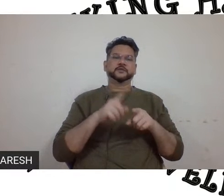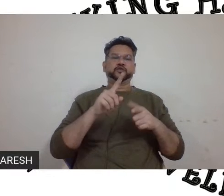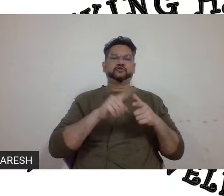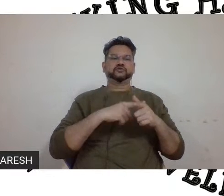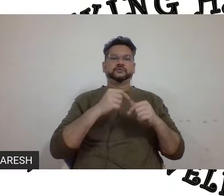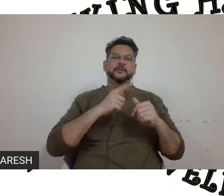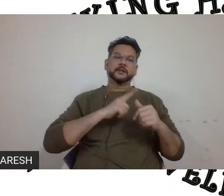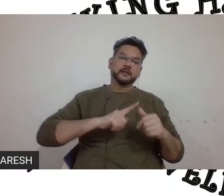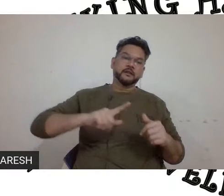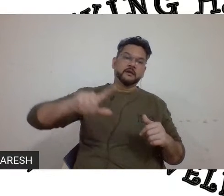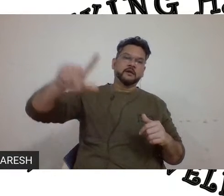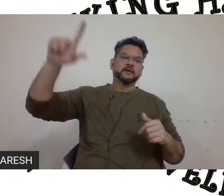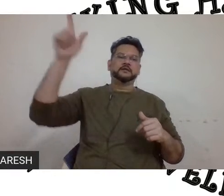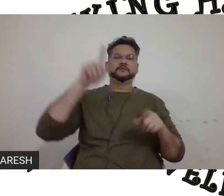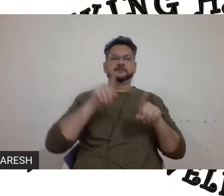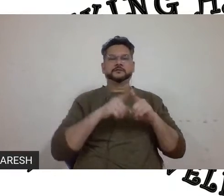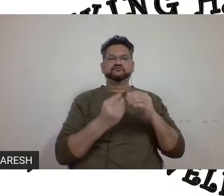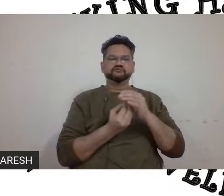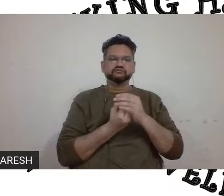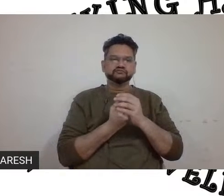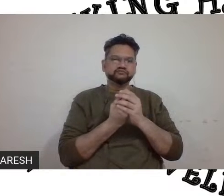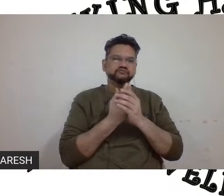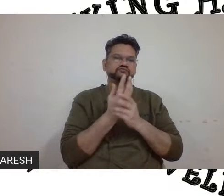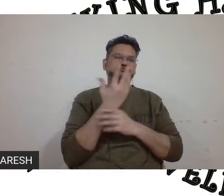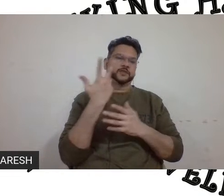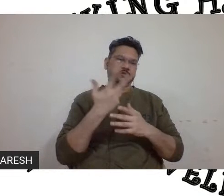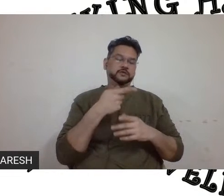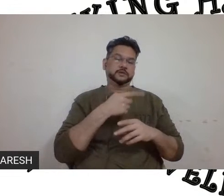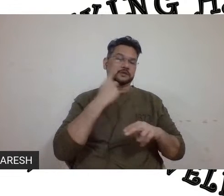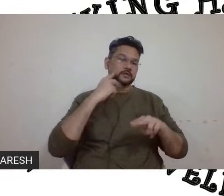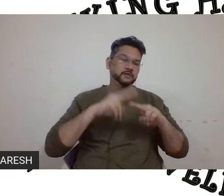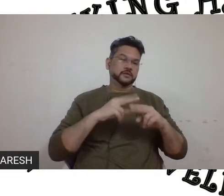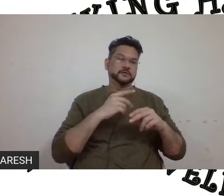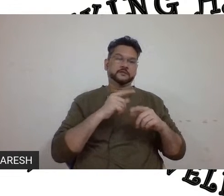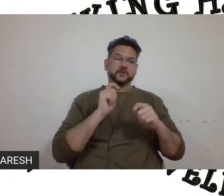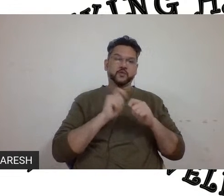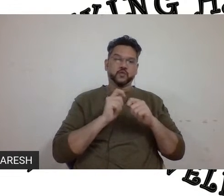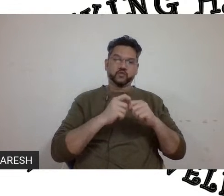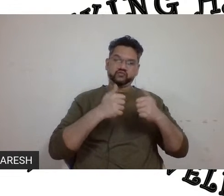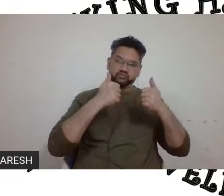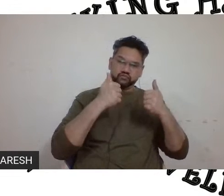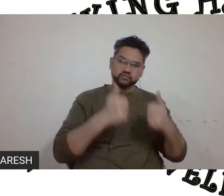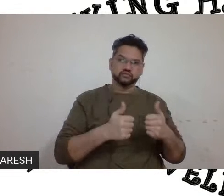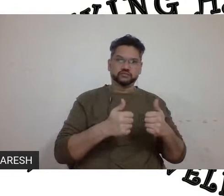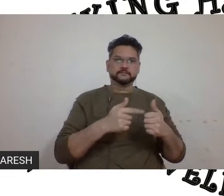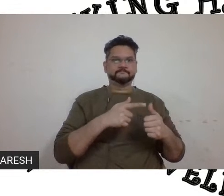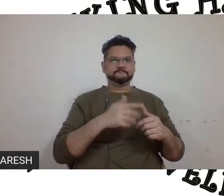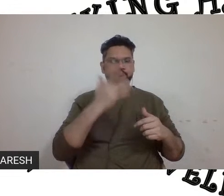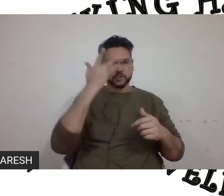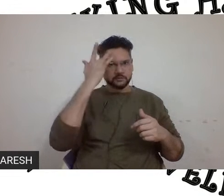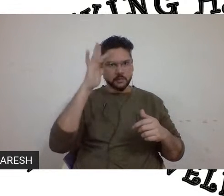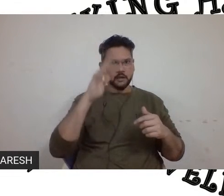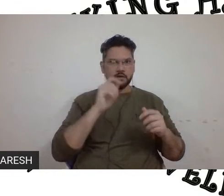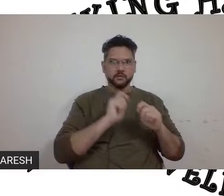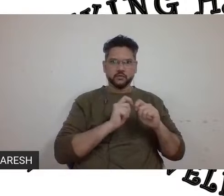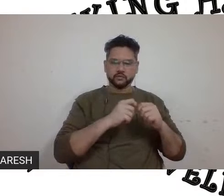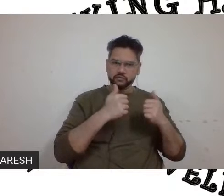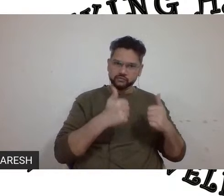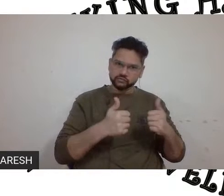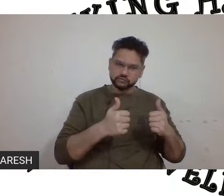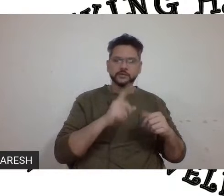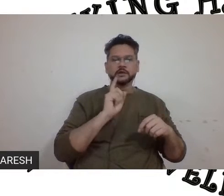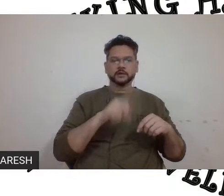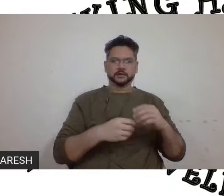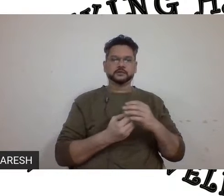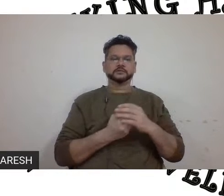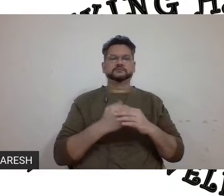this organization, because of their hard work and smart work and the productivity, they can grow up the ladder very soon. Yes, there are a